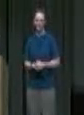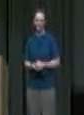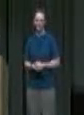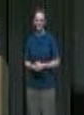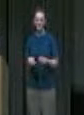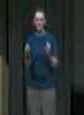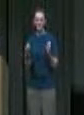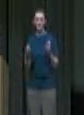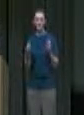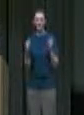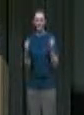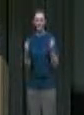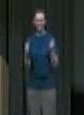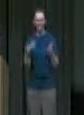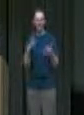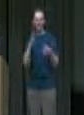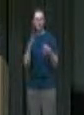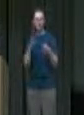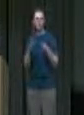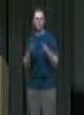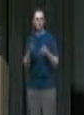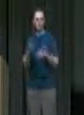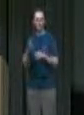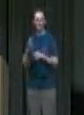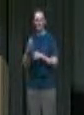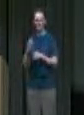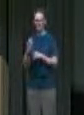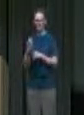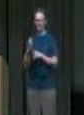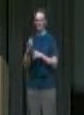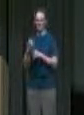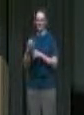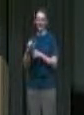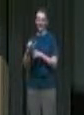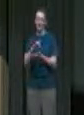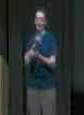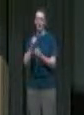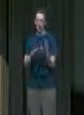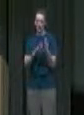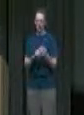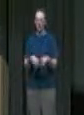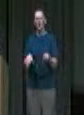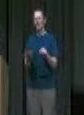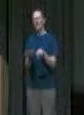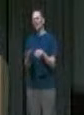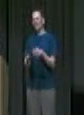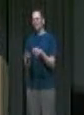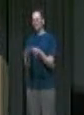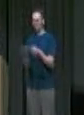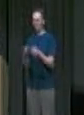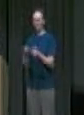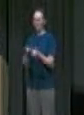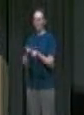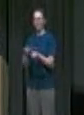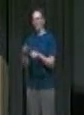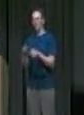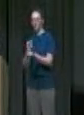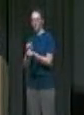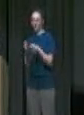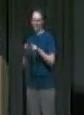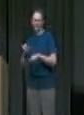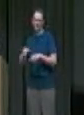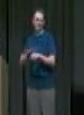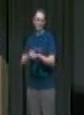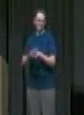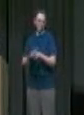All right, so I'll go over the remedial approach and then cover some additional work that's happening on the site within the next few months.